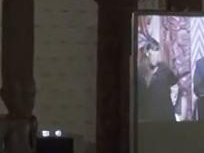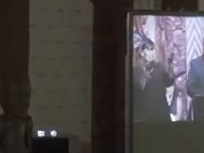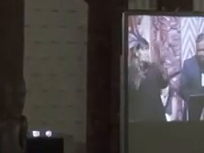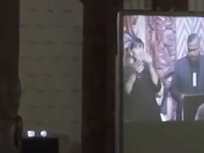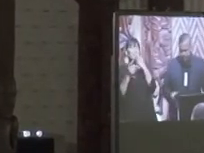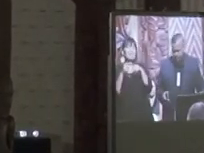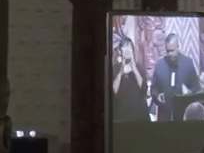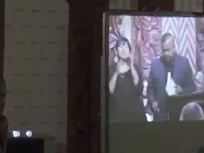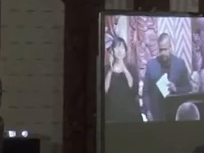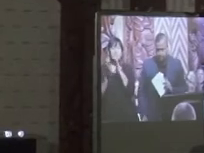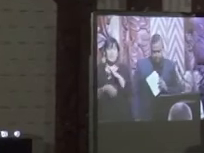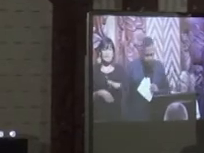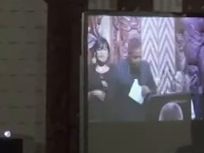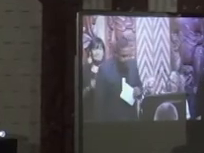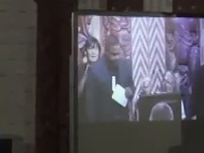Āmene.